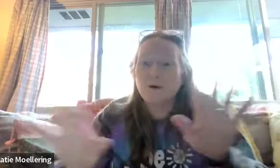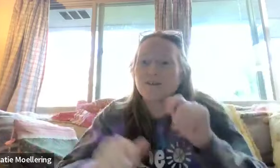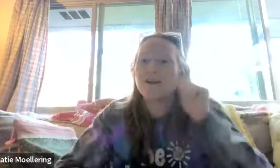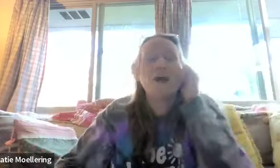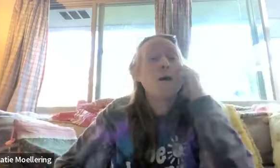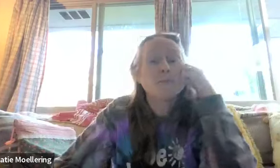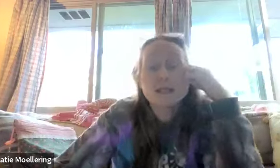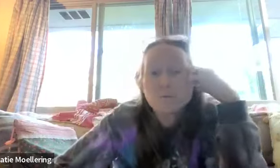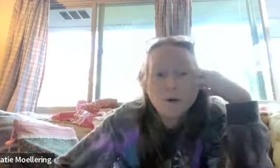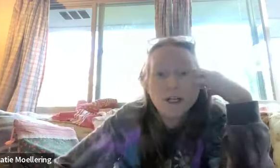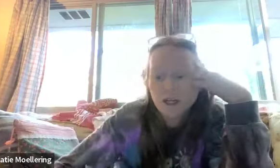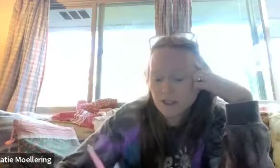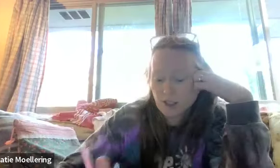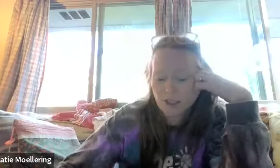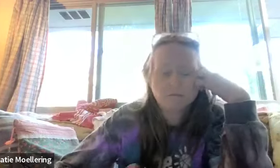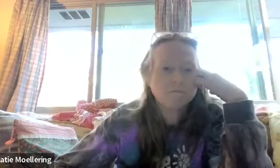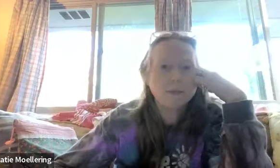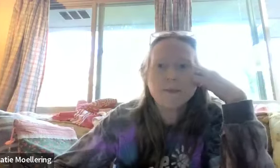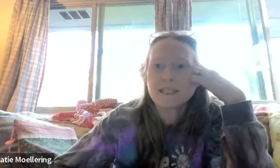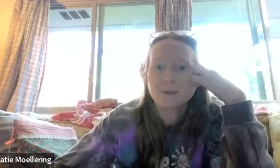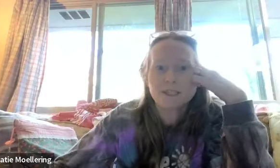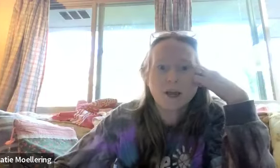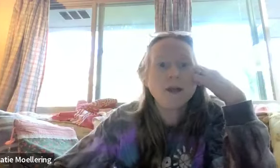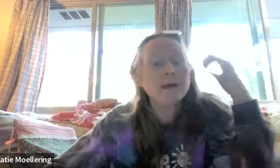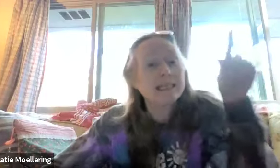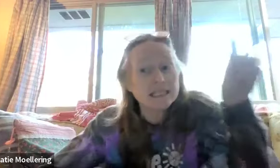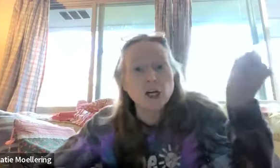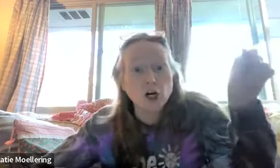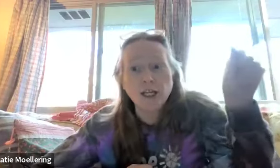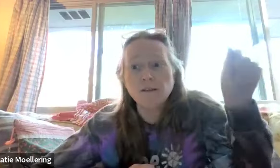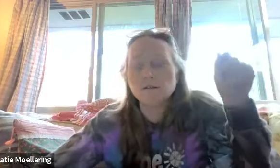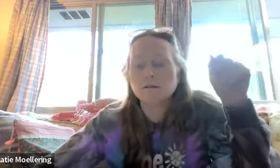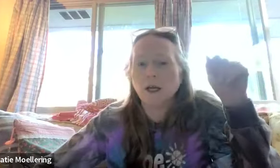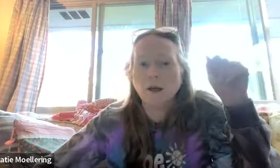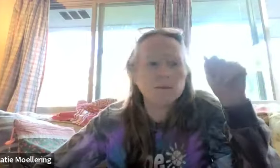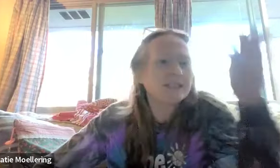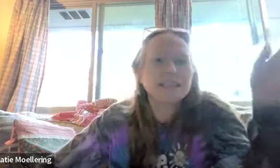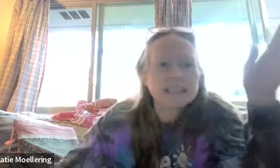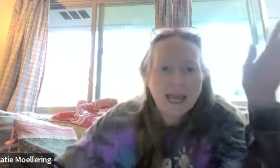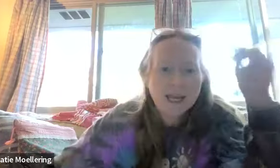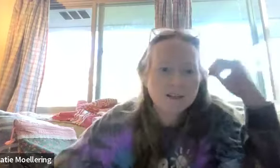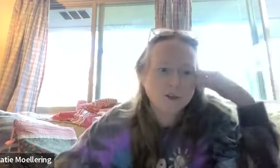whatever. Because we were at a concert maybe 6 months ago, and my kids had gone like to get snacks